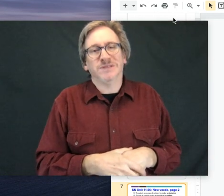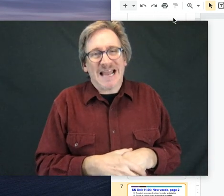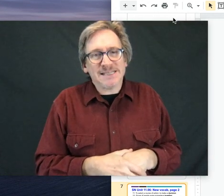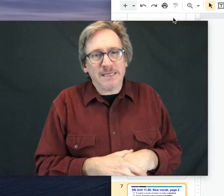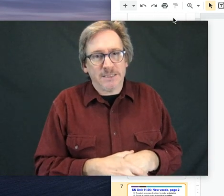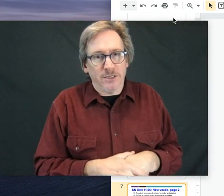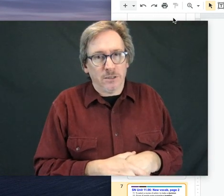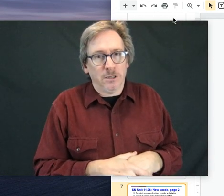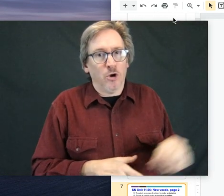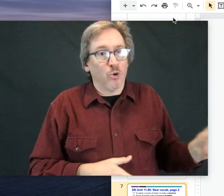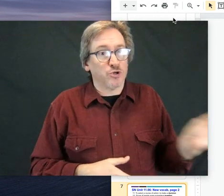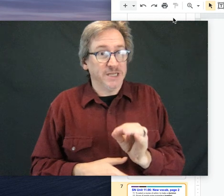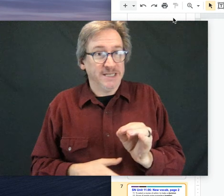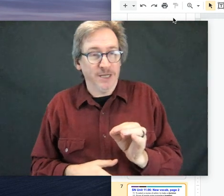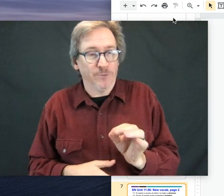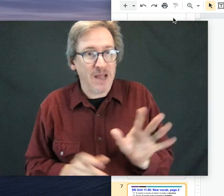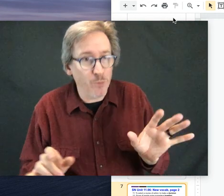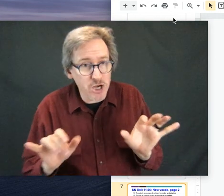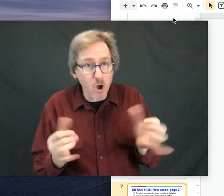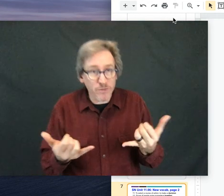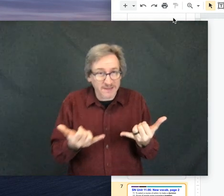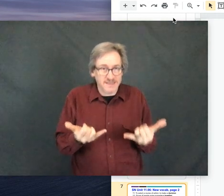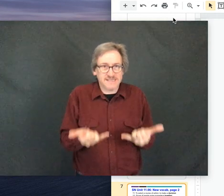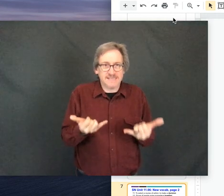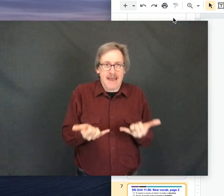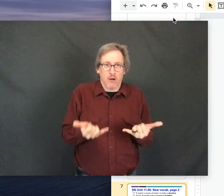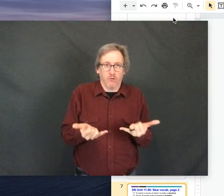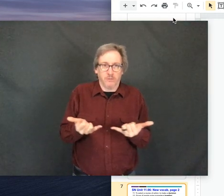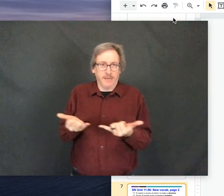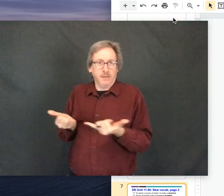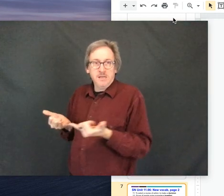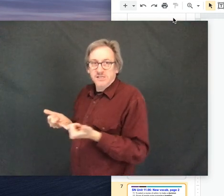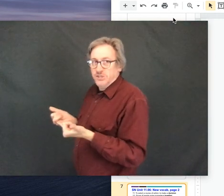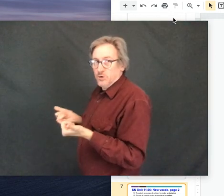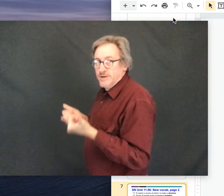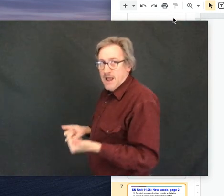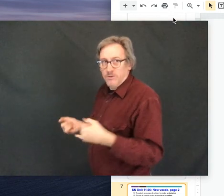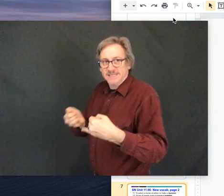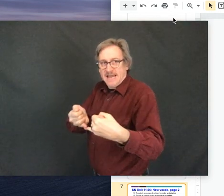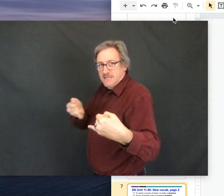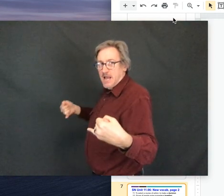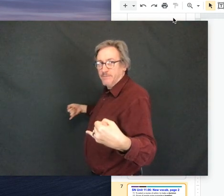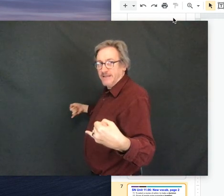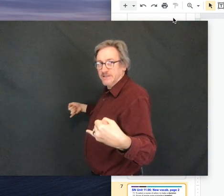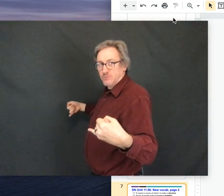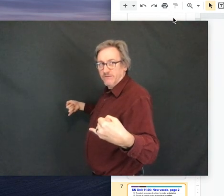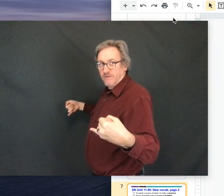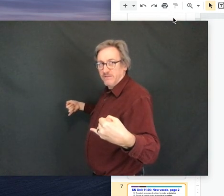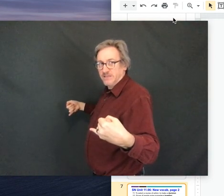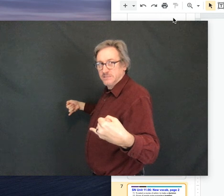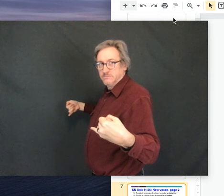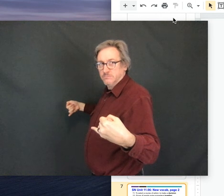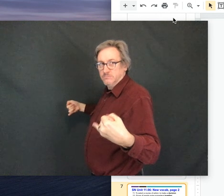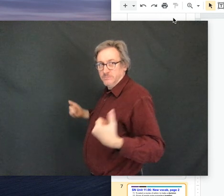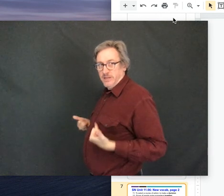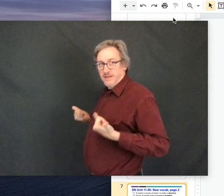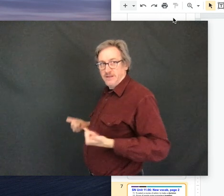To last until, or to continue. Now, we know that this is now, right? So now is that timeline that's right in front of